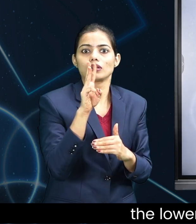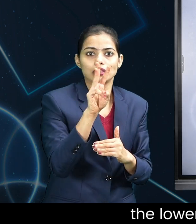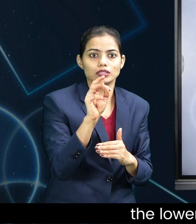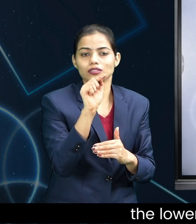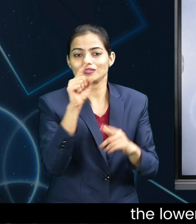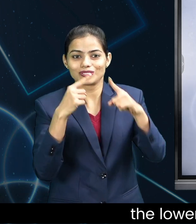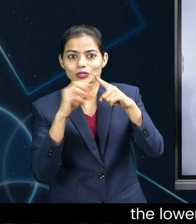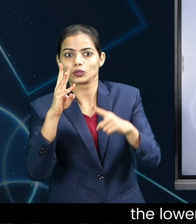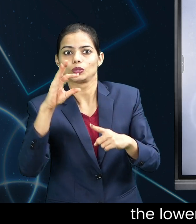to 39.